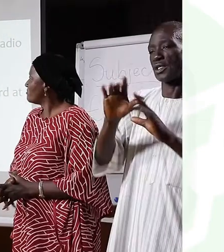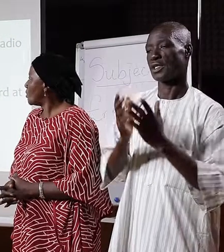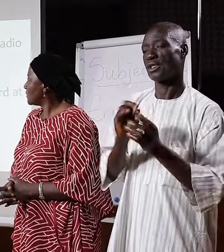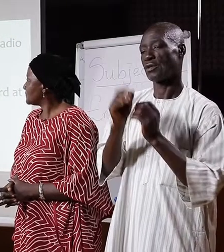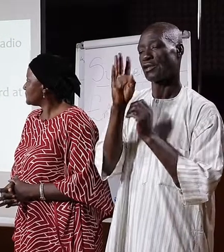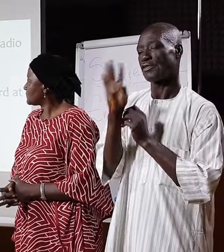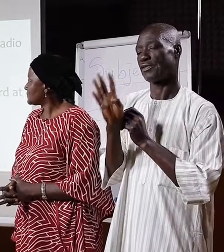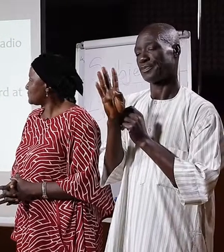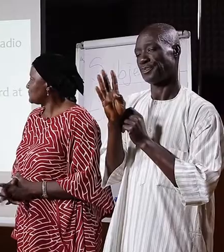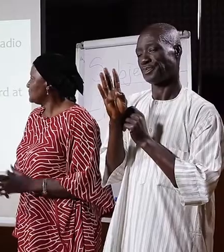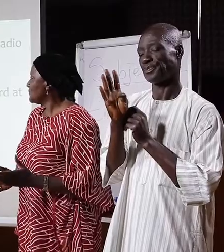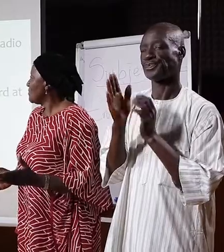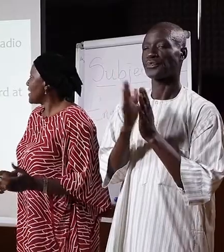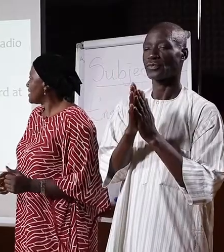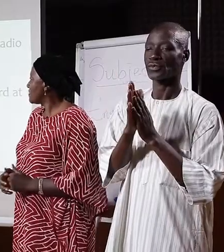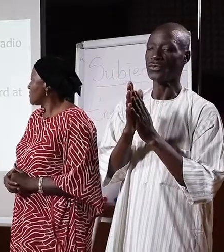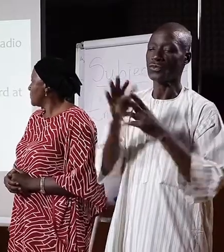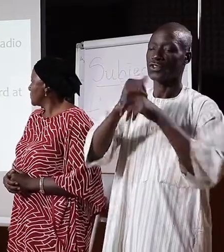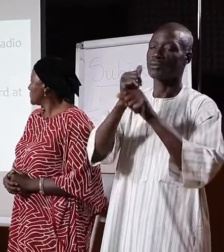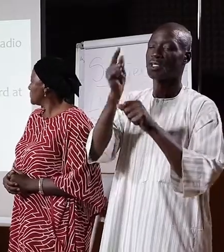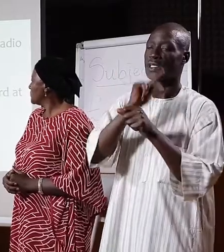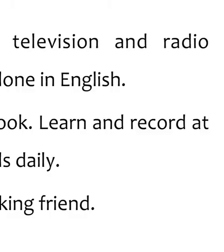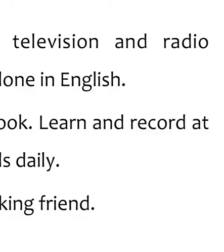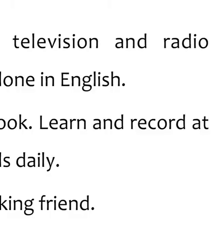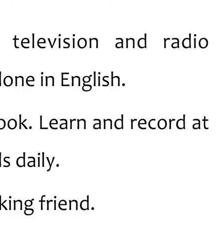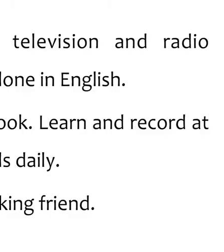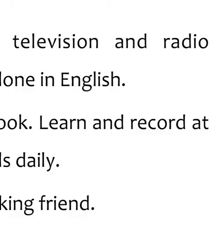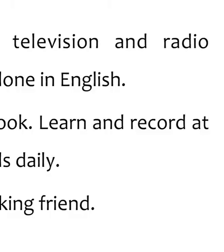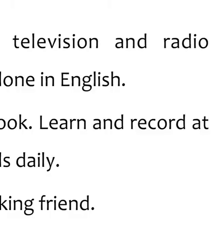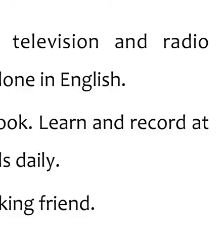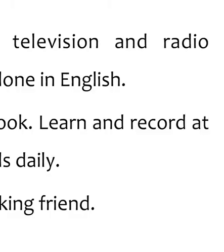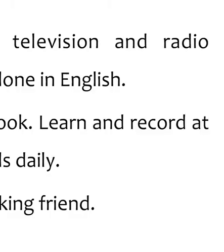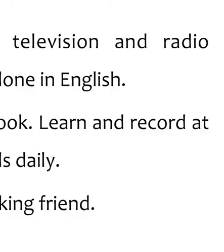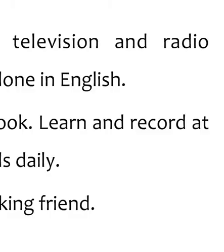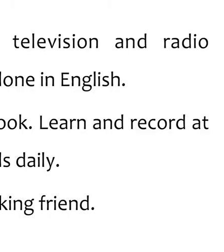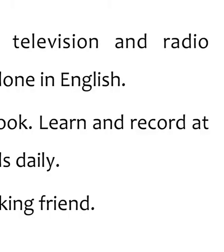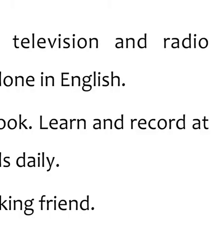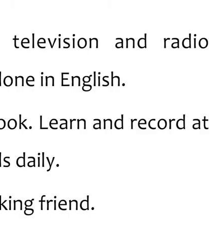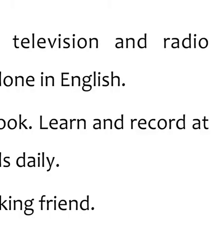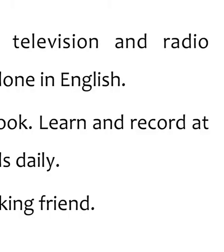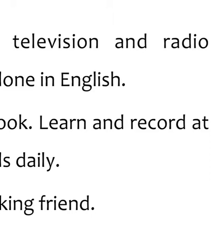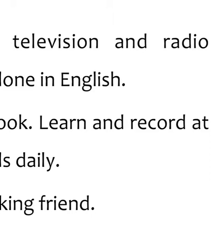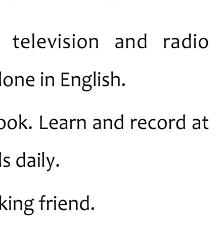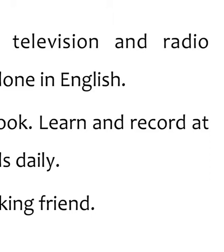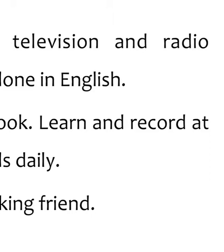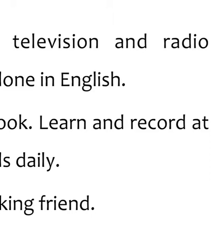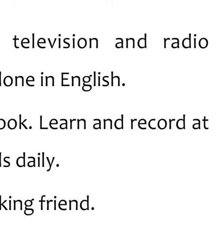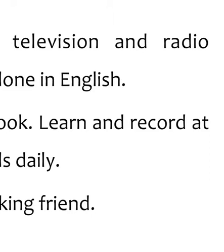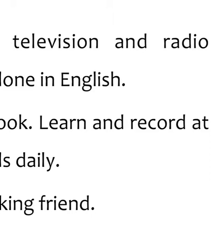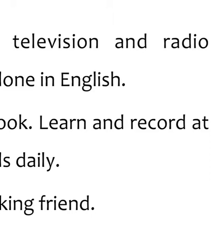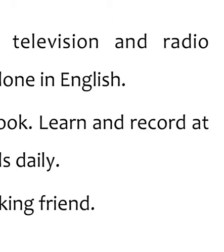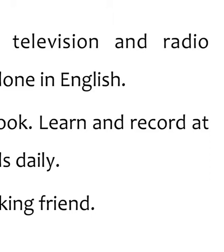Number 4, make a grammar book. Learn and record at least 2 new